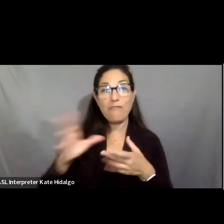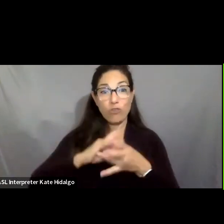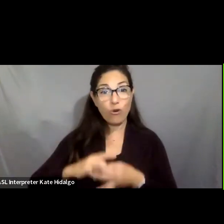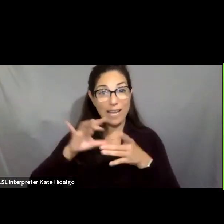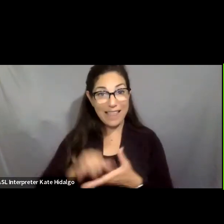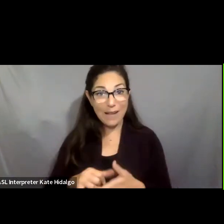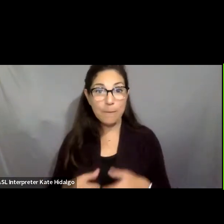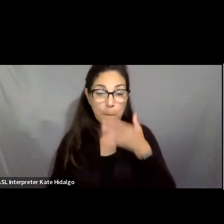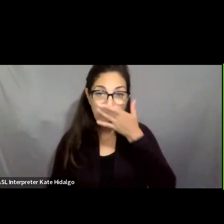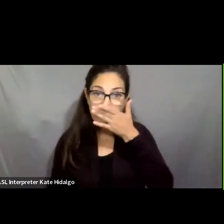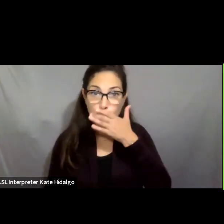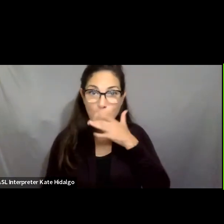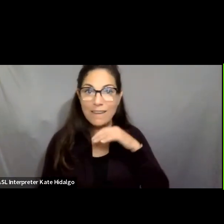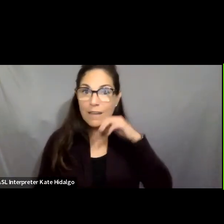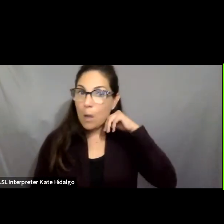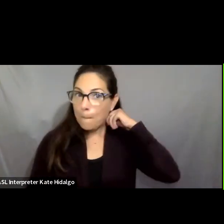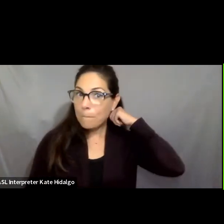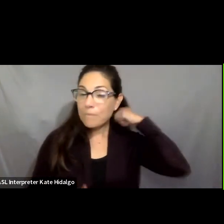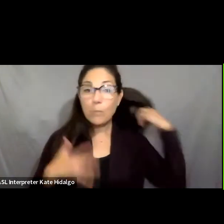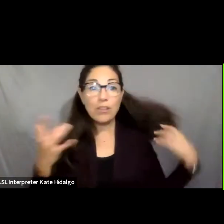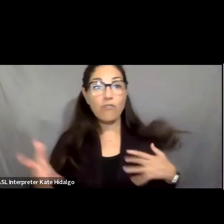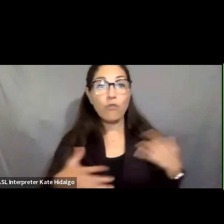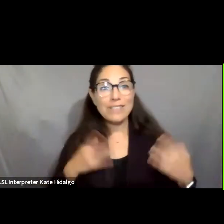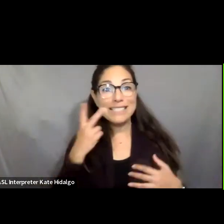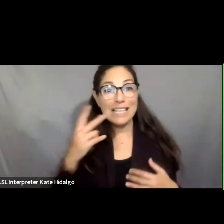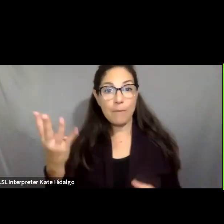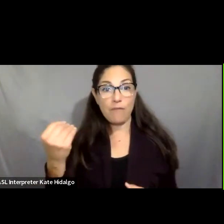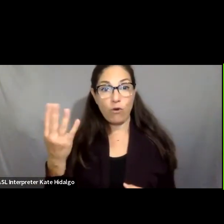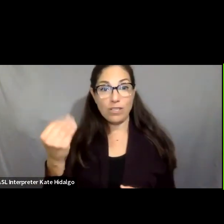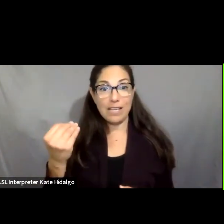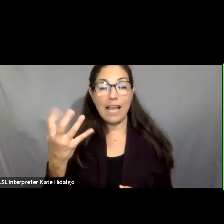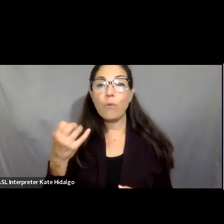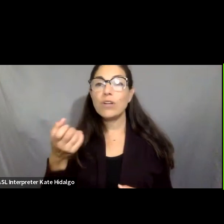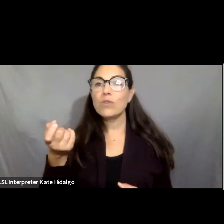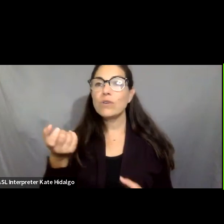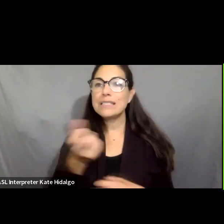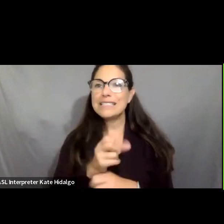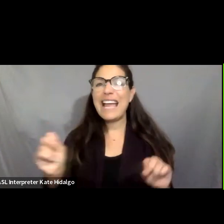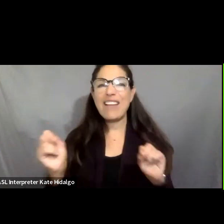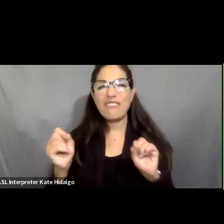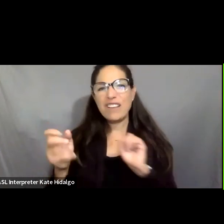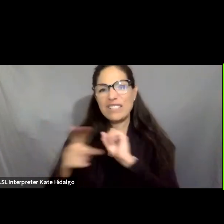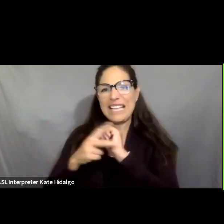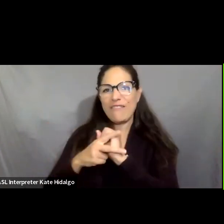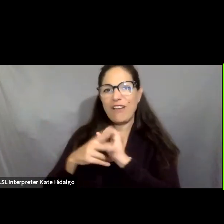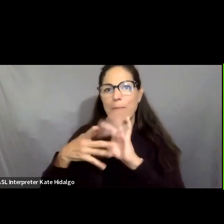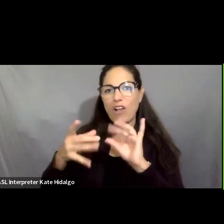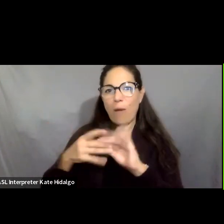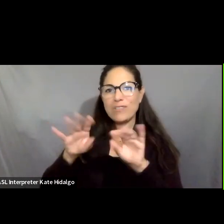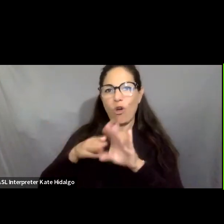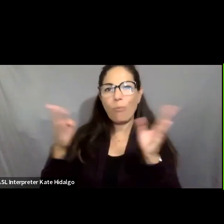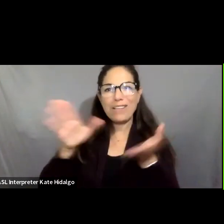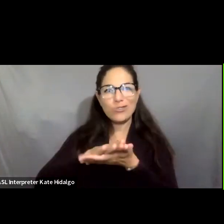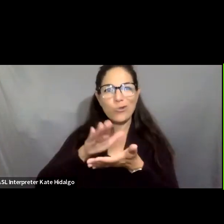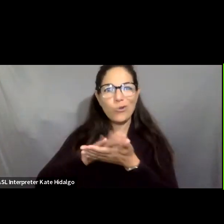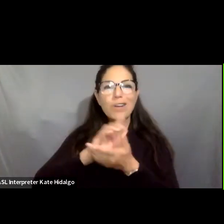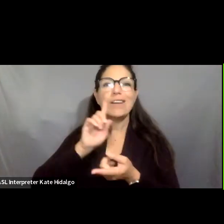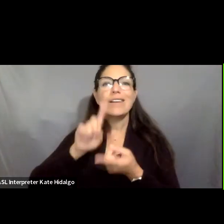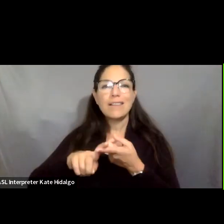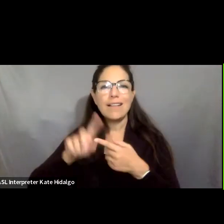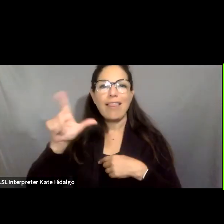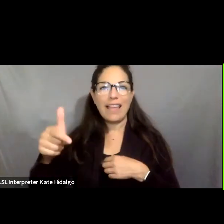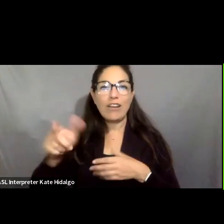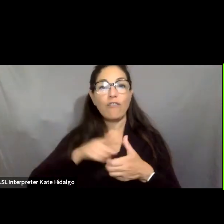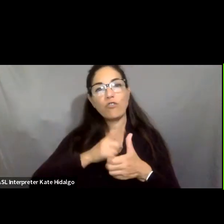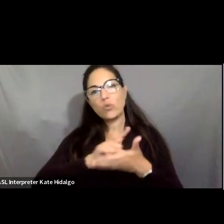that. And we look forward to seeing them on the 14th. And then I want to save my comments about the opening of school and all that when we get to the first